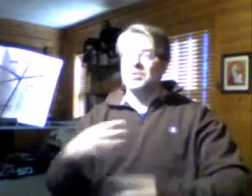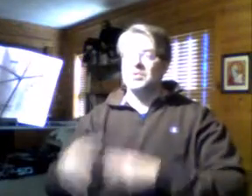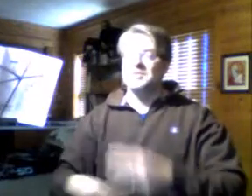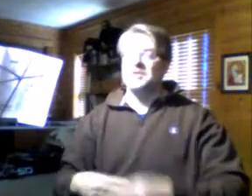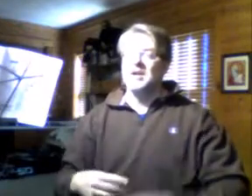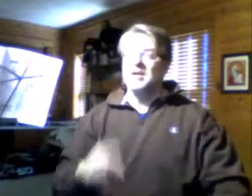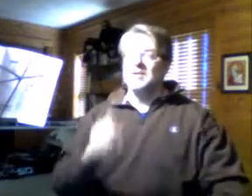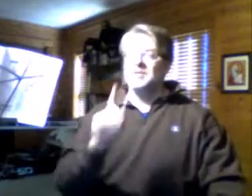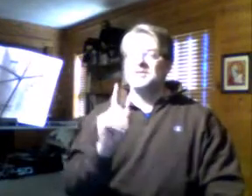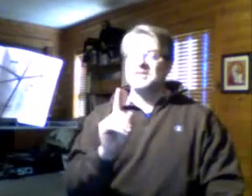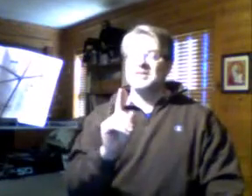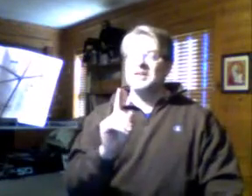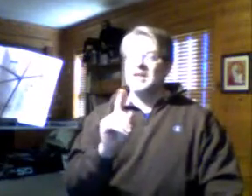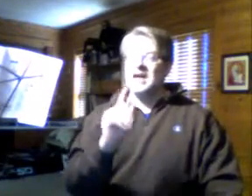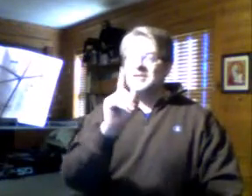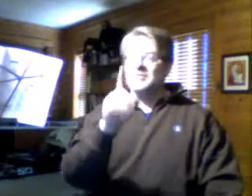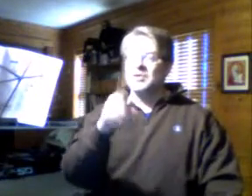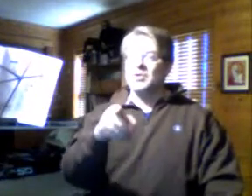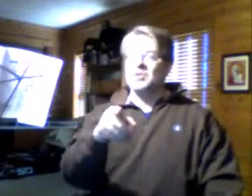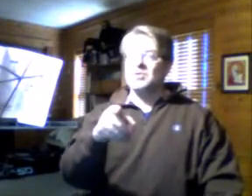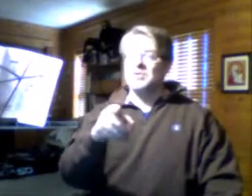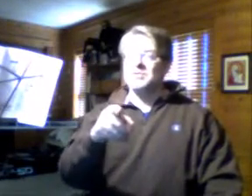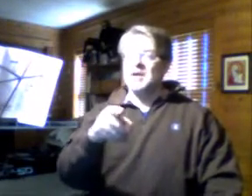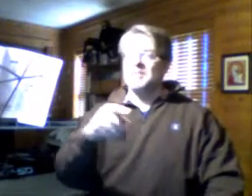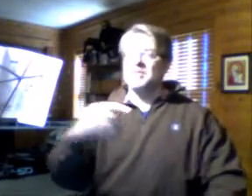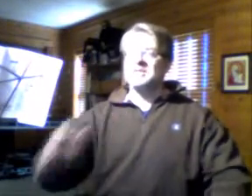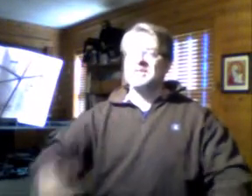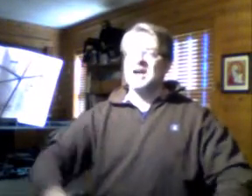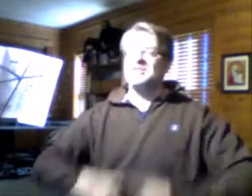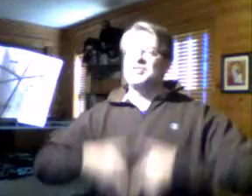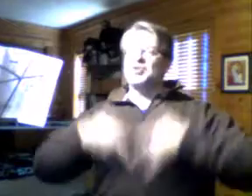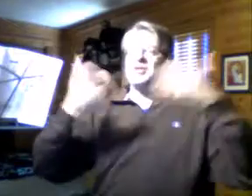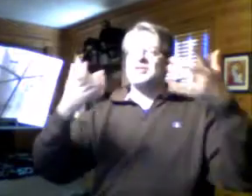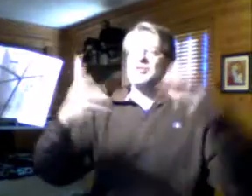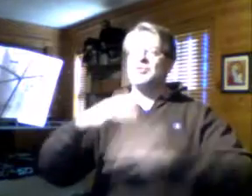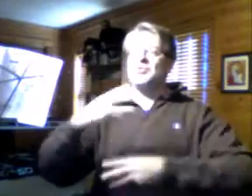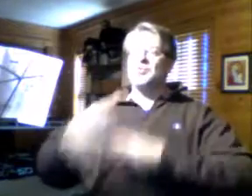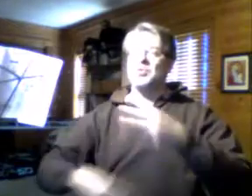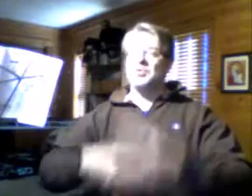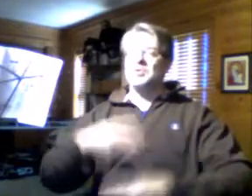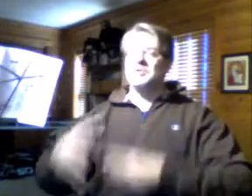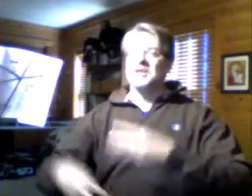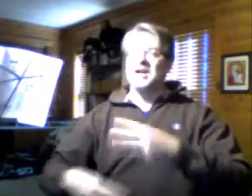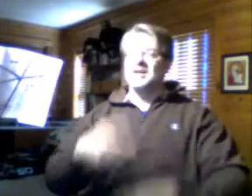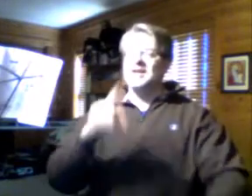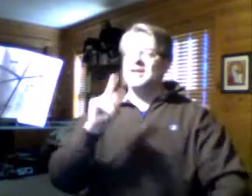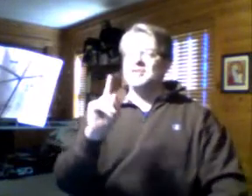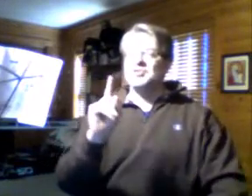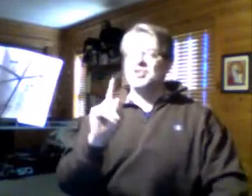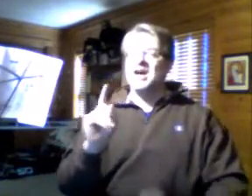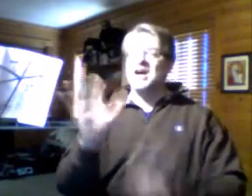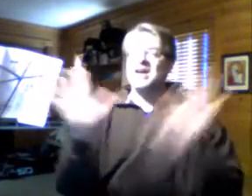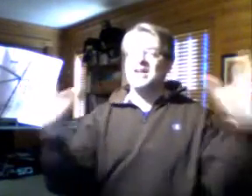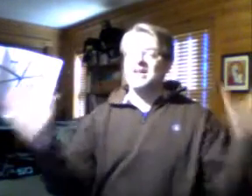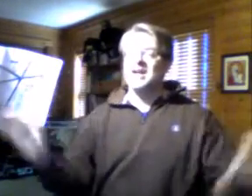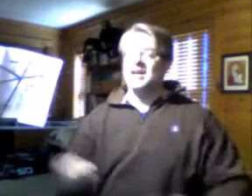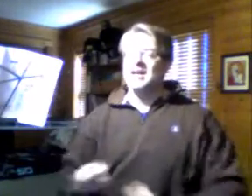world. This little light of yours brings God's joy to the world. Let it shine, let